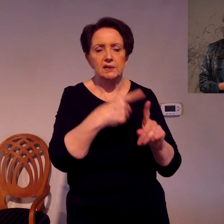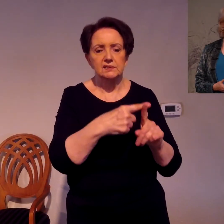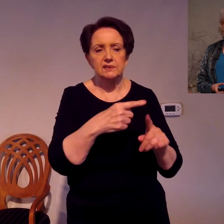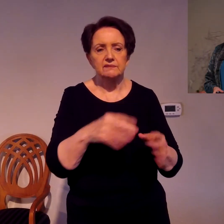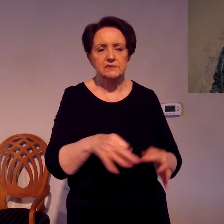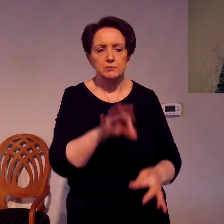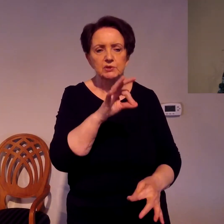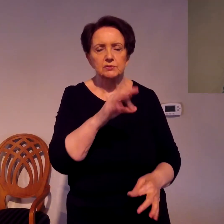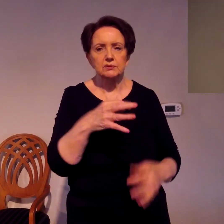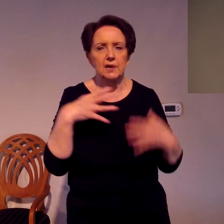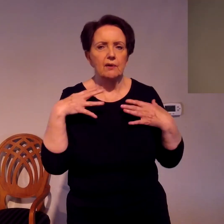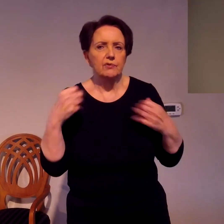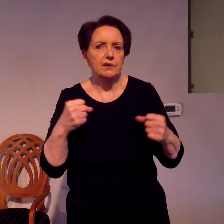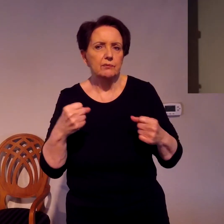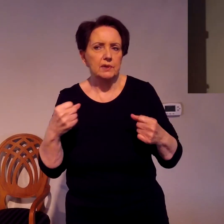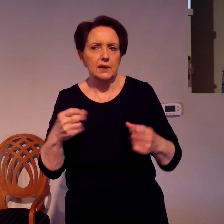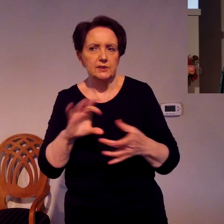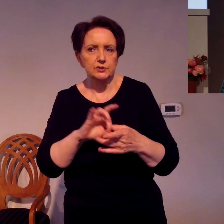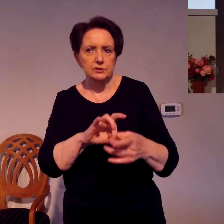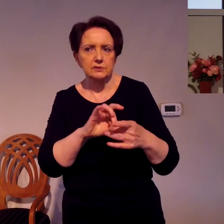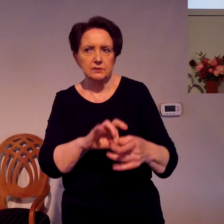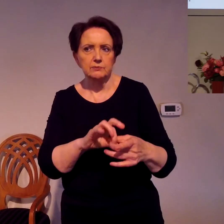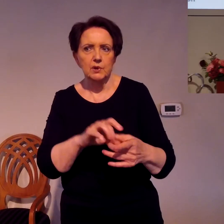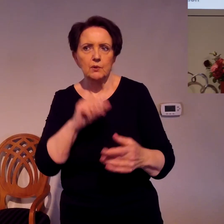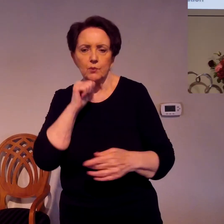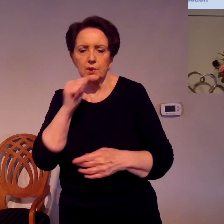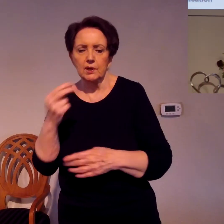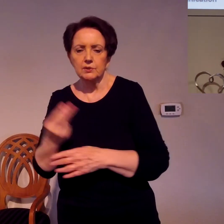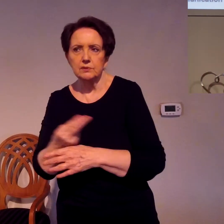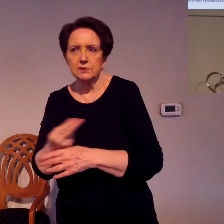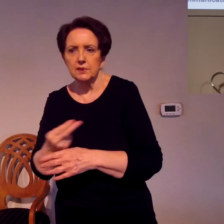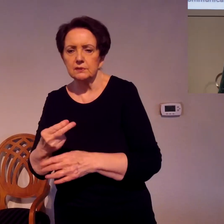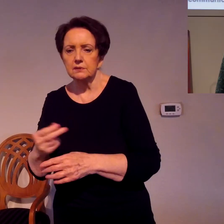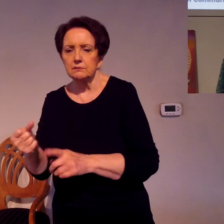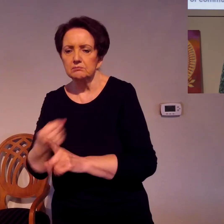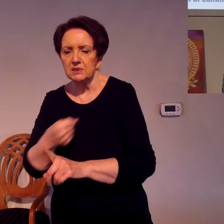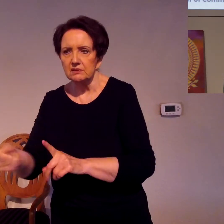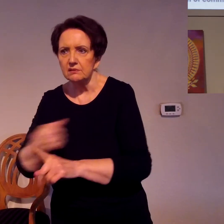healthy relationship, we are not using it to beat each other up.